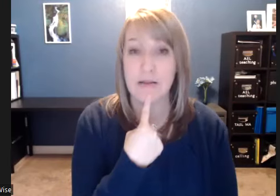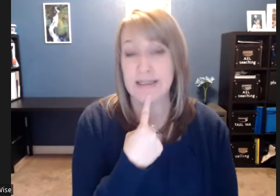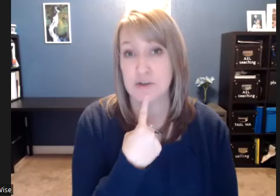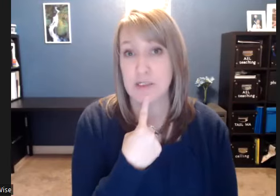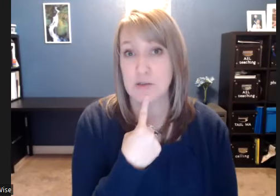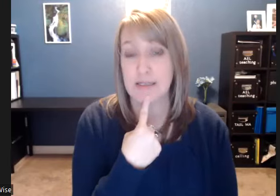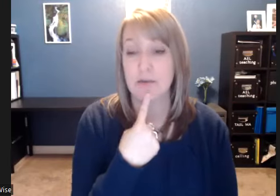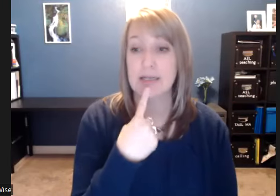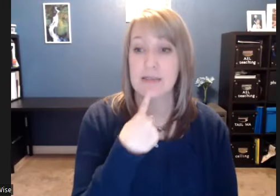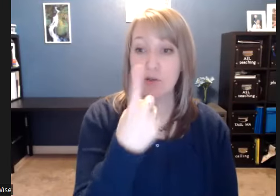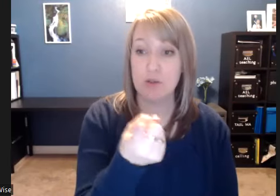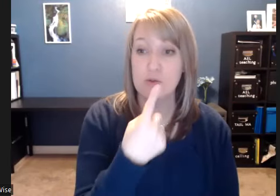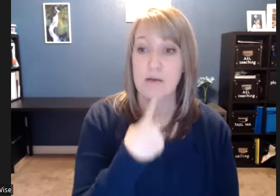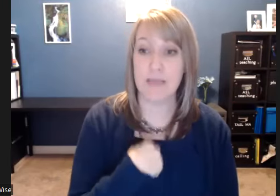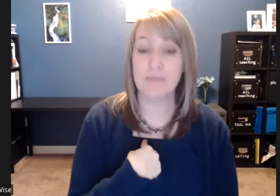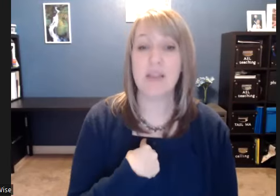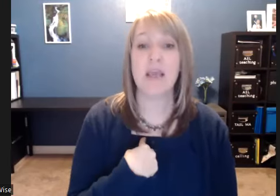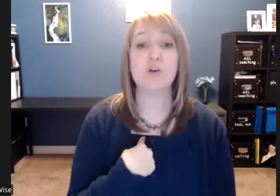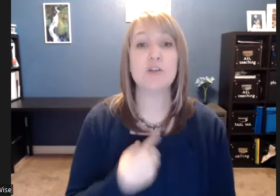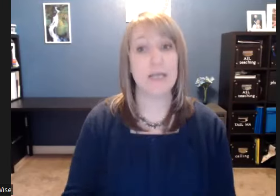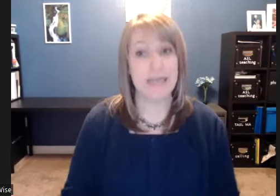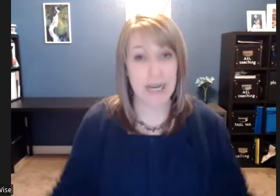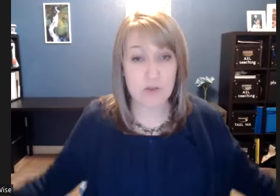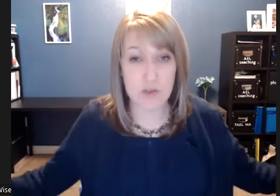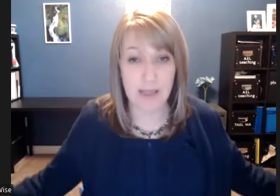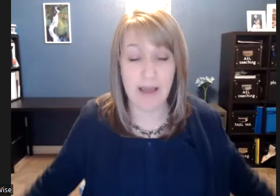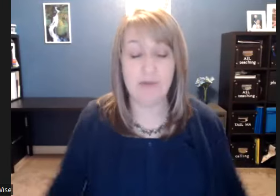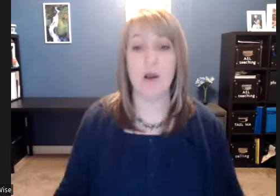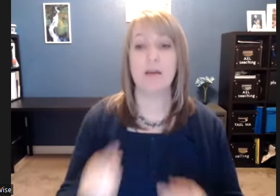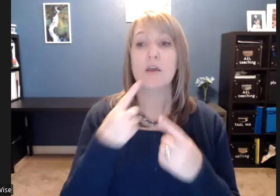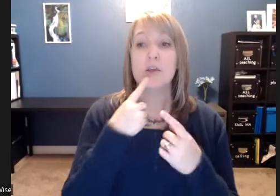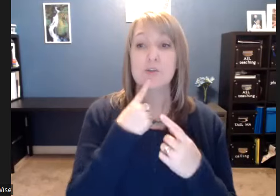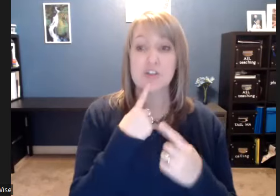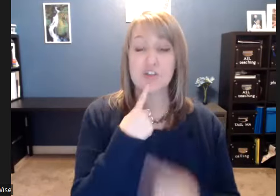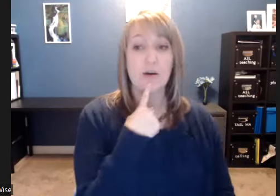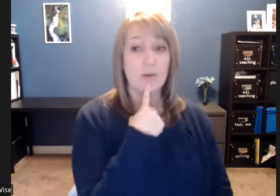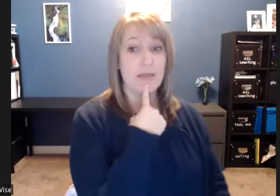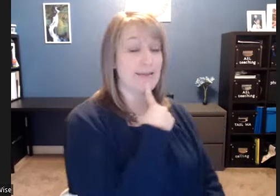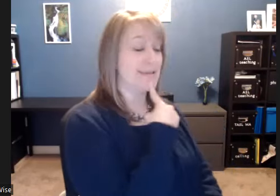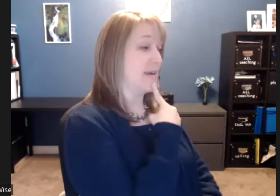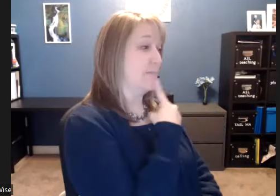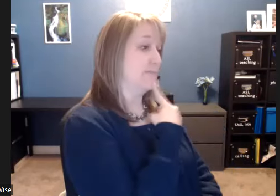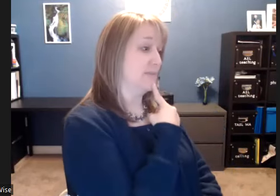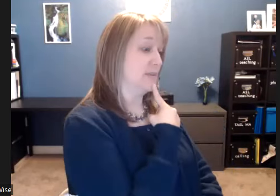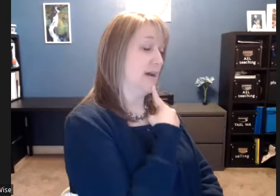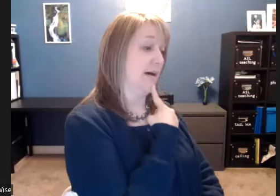like a directional sign, right? Tell you, tell me. If you're going to announce or tell everyone, you start with that same